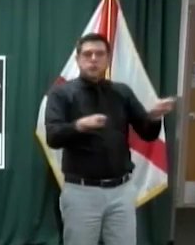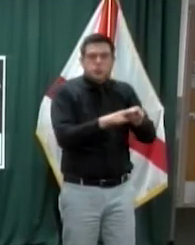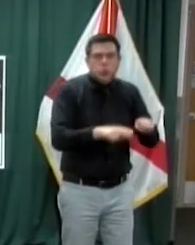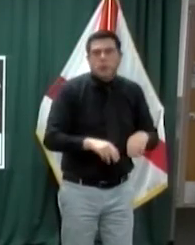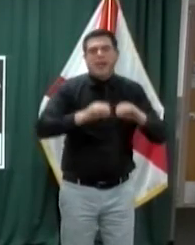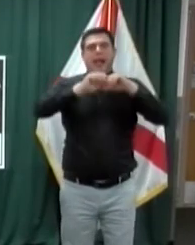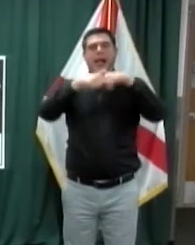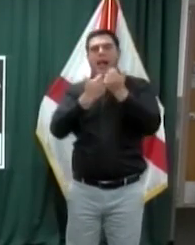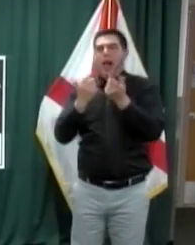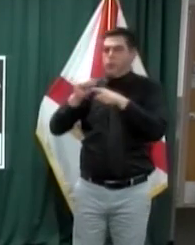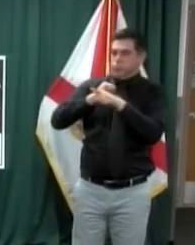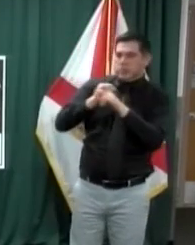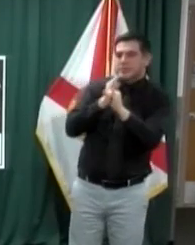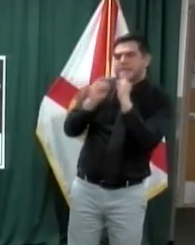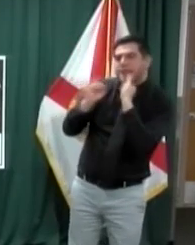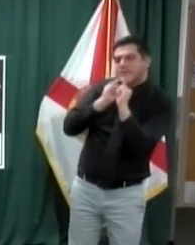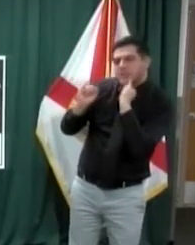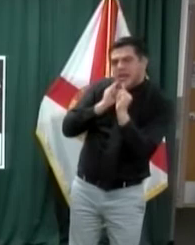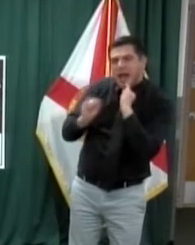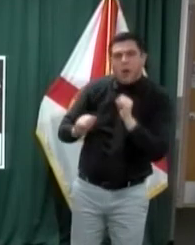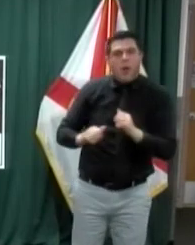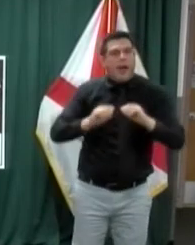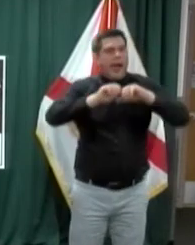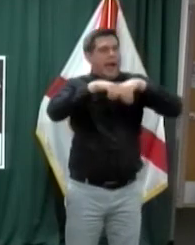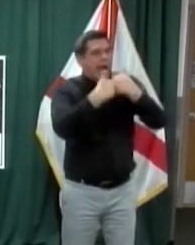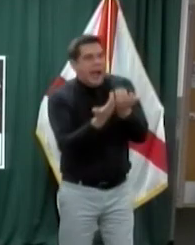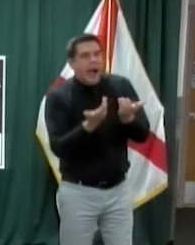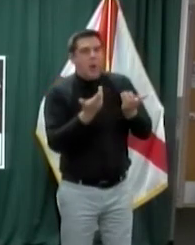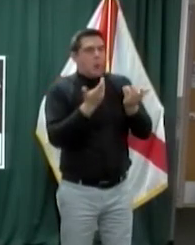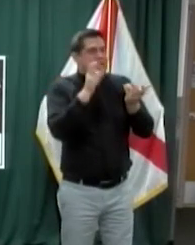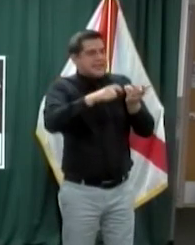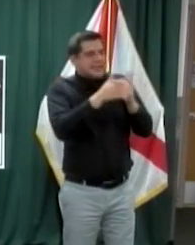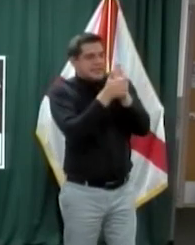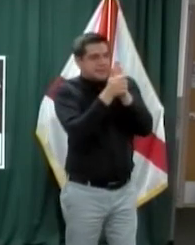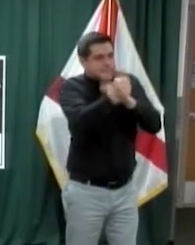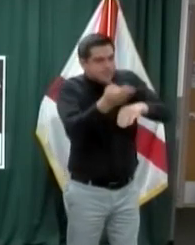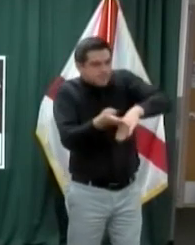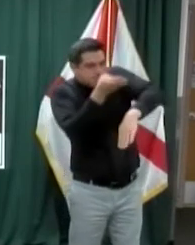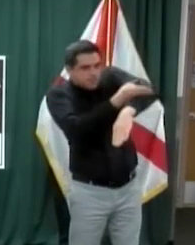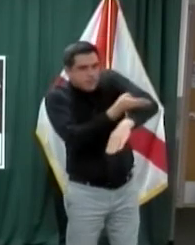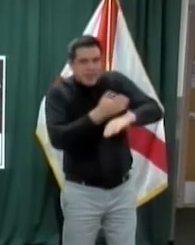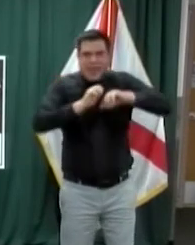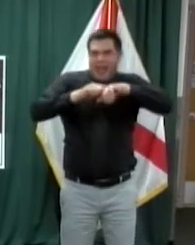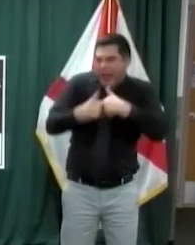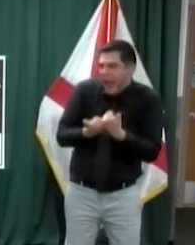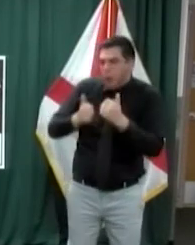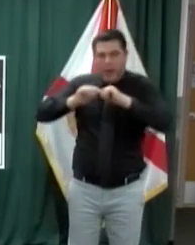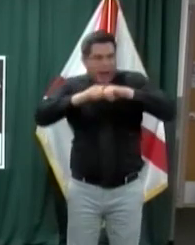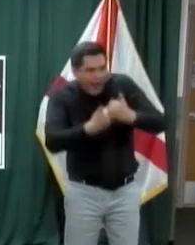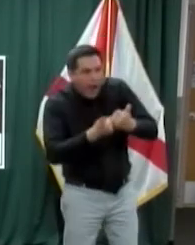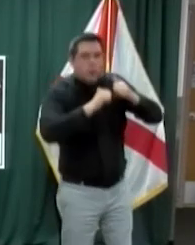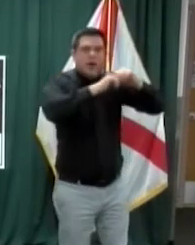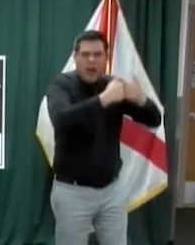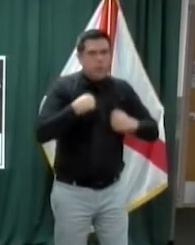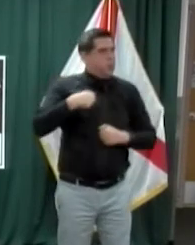job market and need some support in looking at opportunities now. And then for businesses, many businesses are also learning to